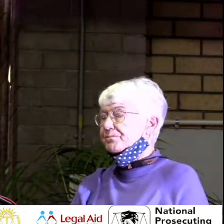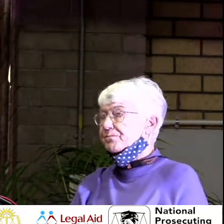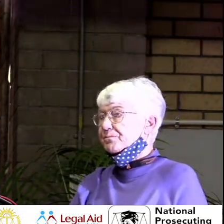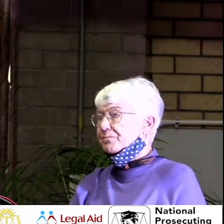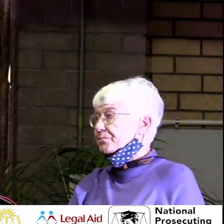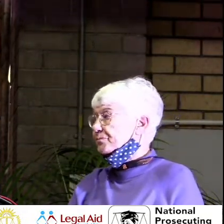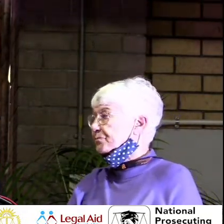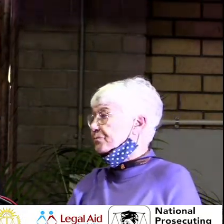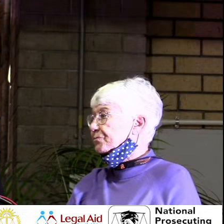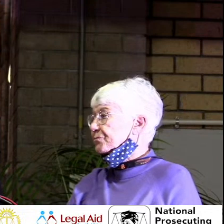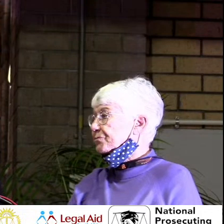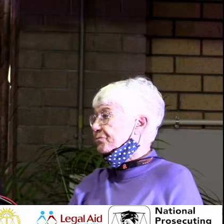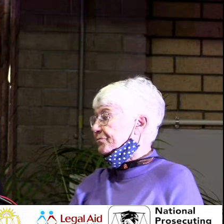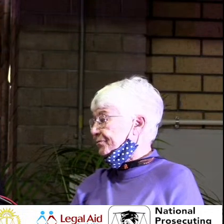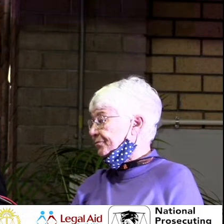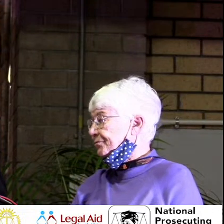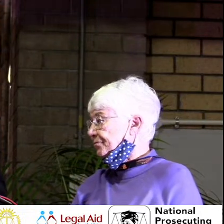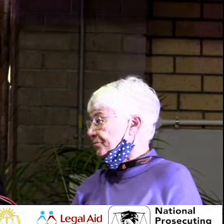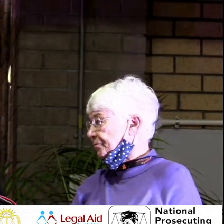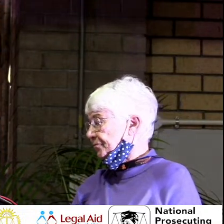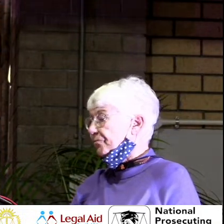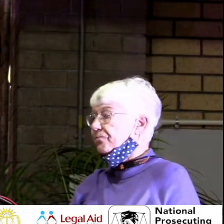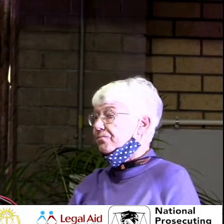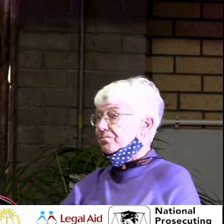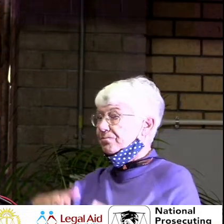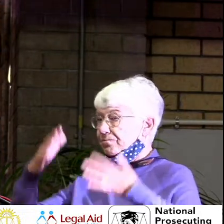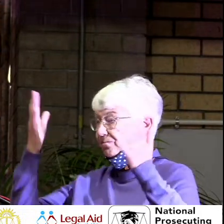Yeah, I think that's about it. Thank you very much.